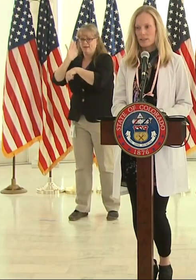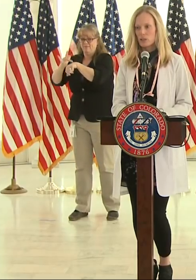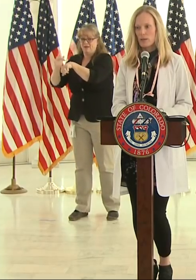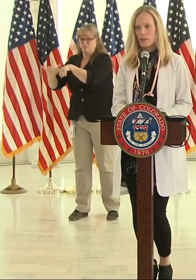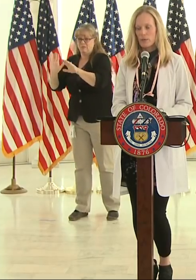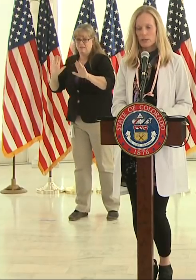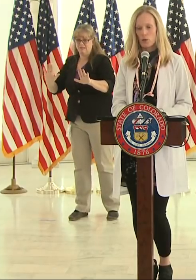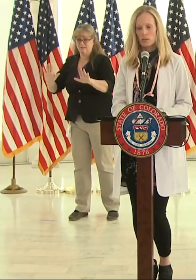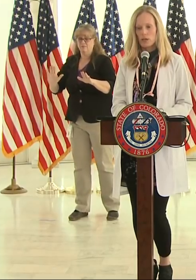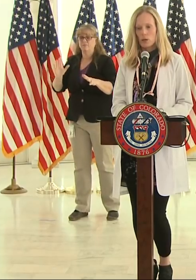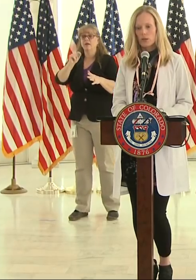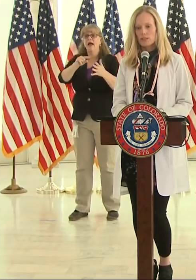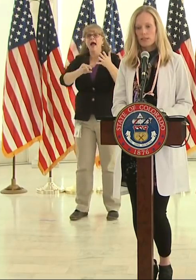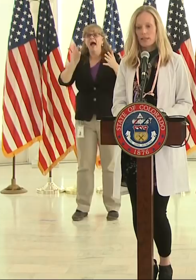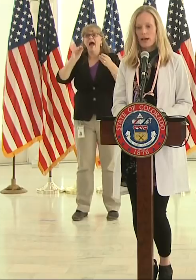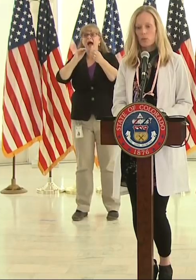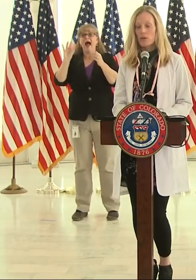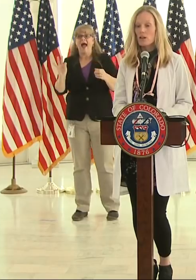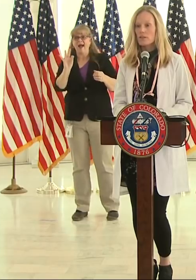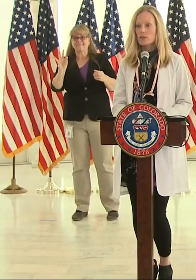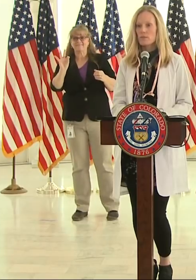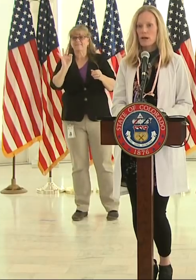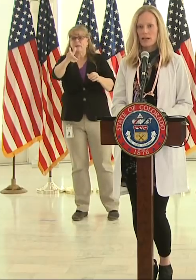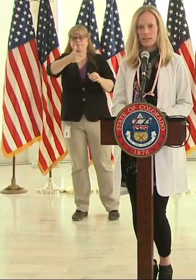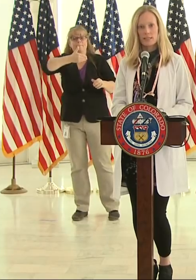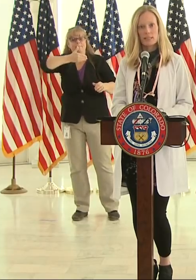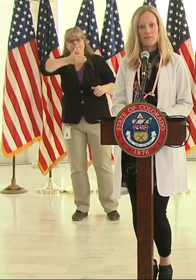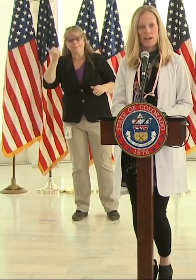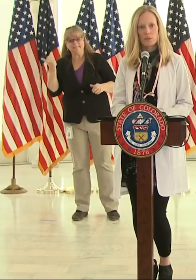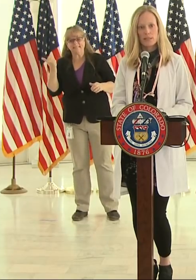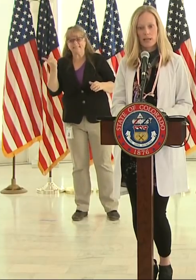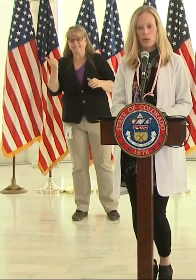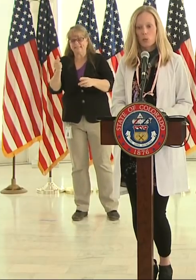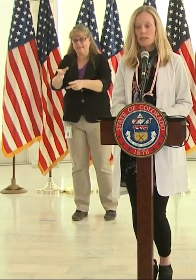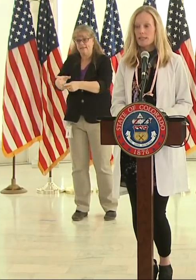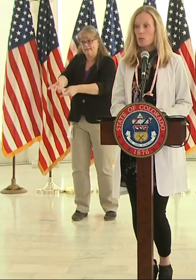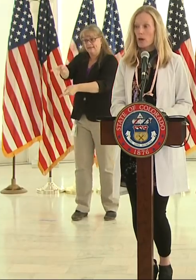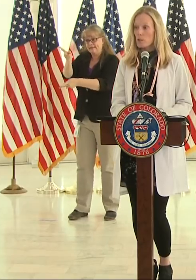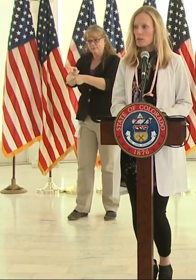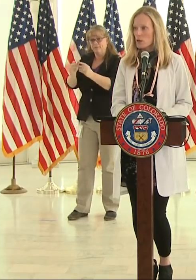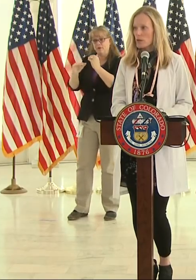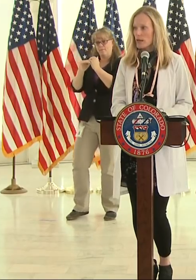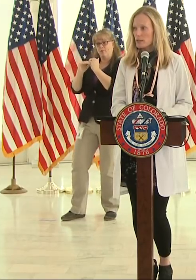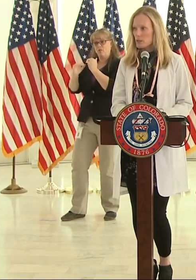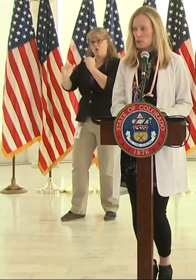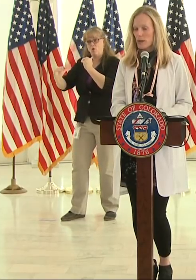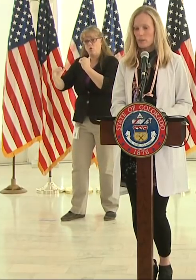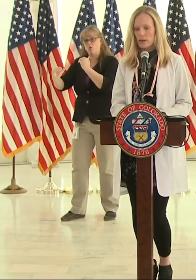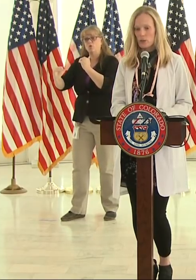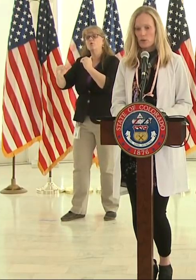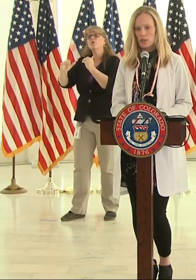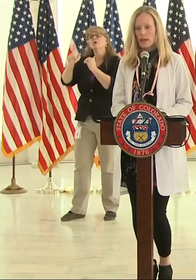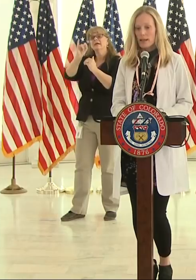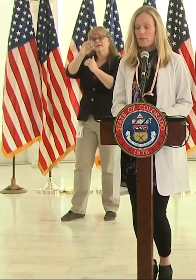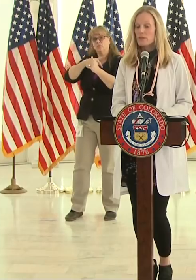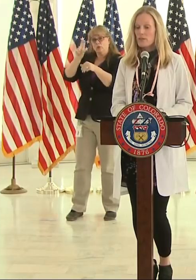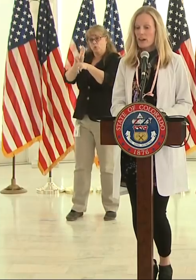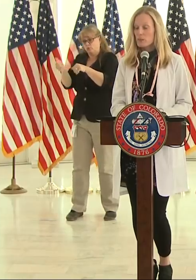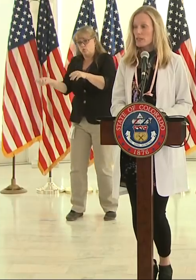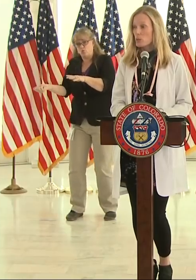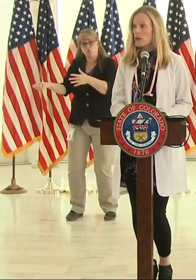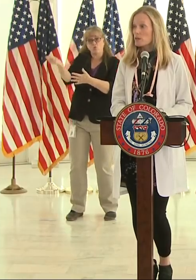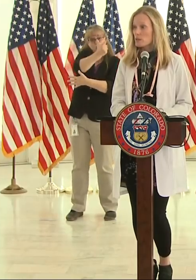that ICU bed threshold. We can see that with all of those combined at 65%, we stay well below that ICU bed threshold. And